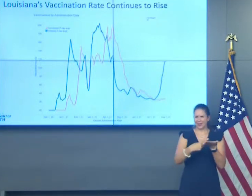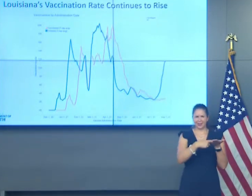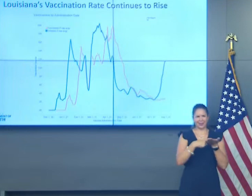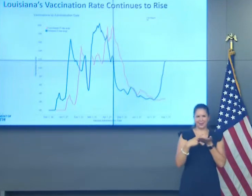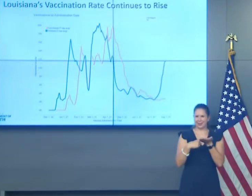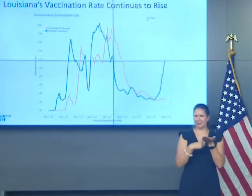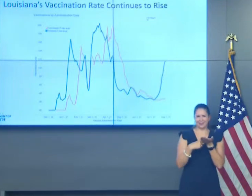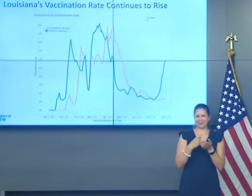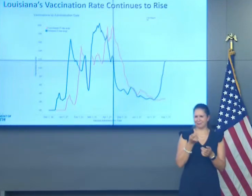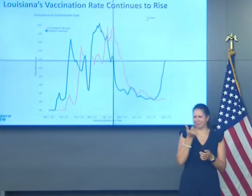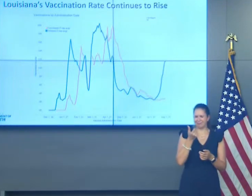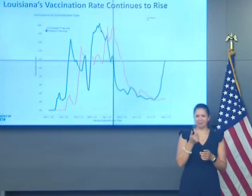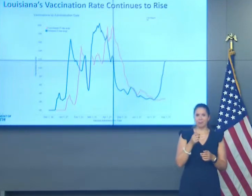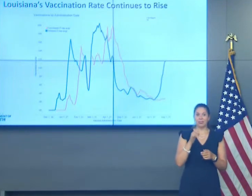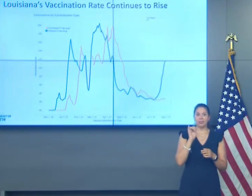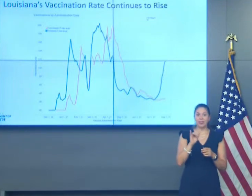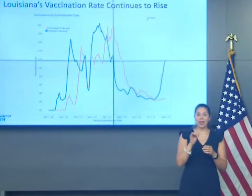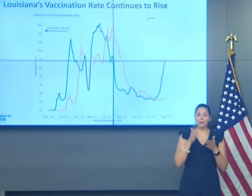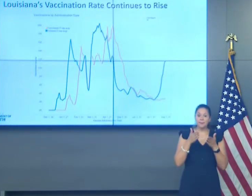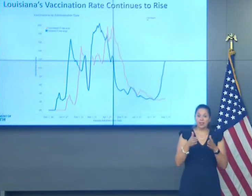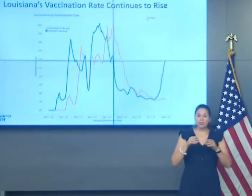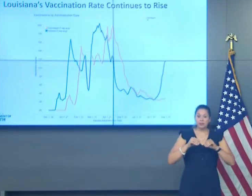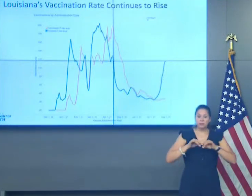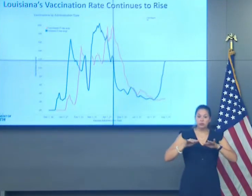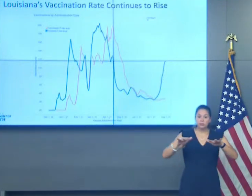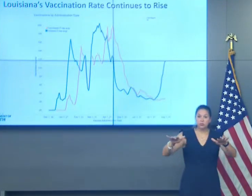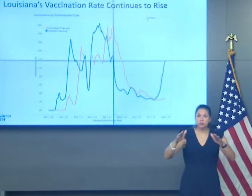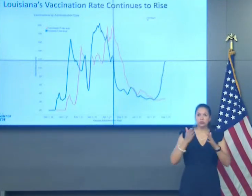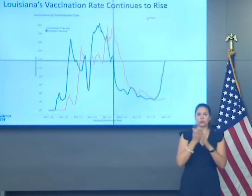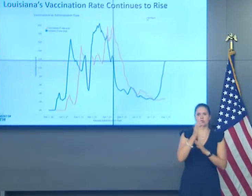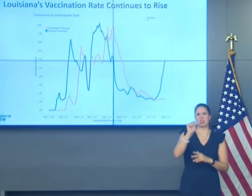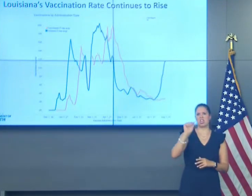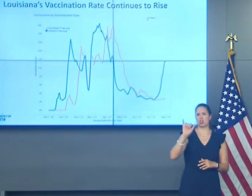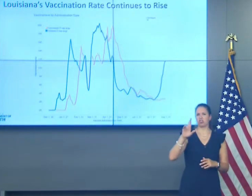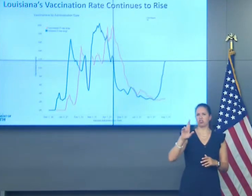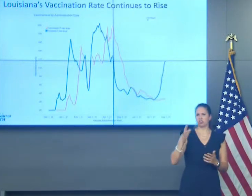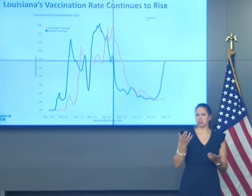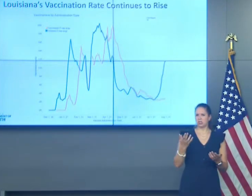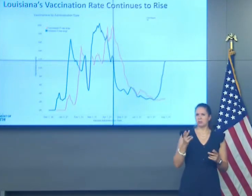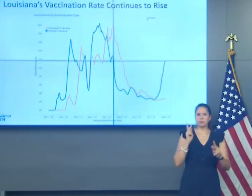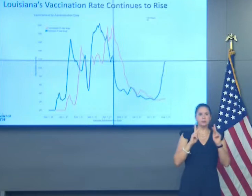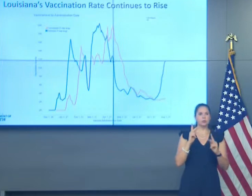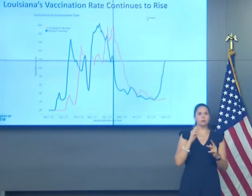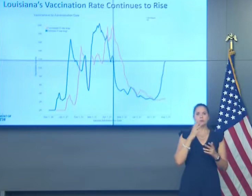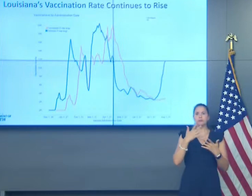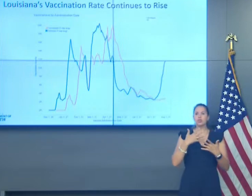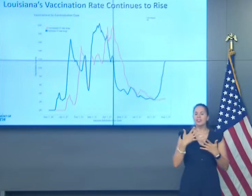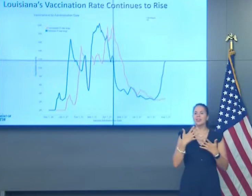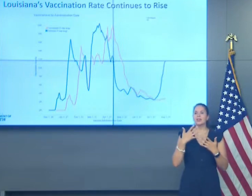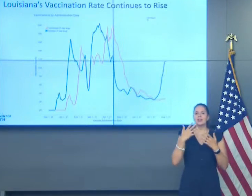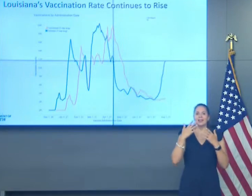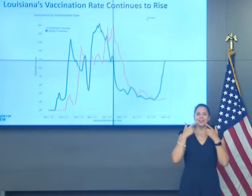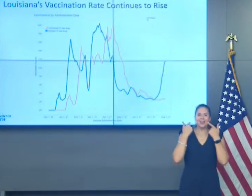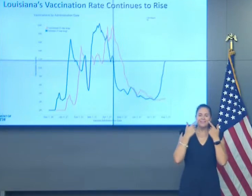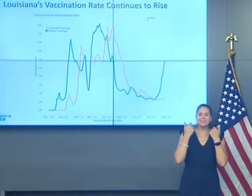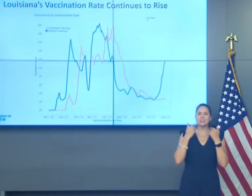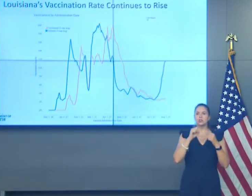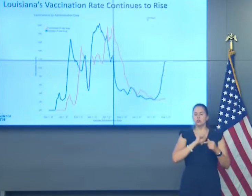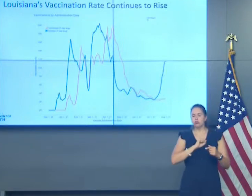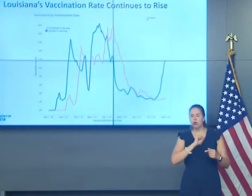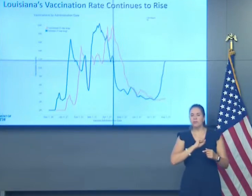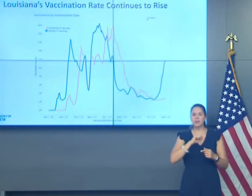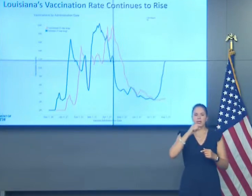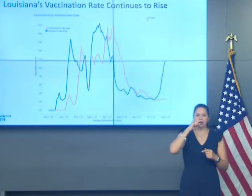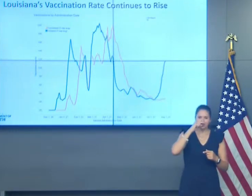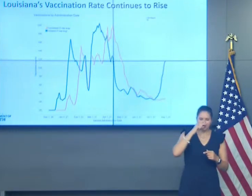the predominant method of transmission is through the air. Individuals breathing, laughing, coughing,